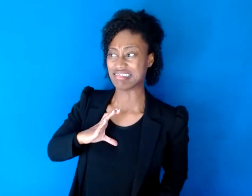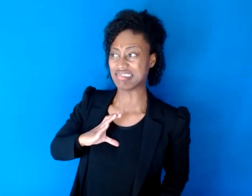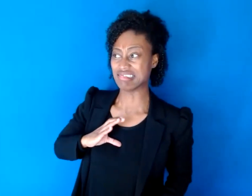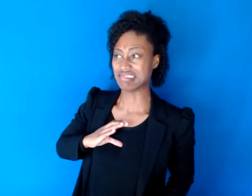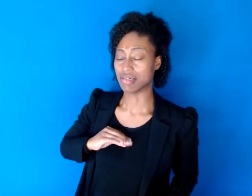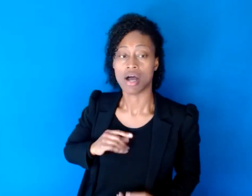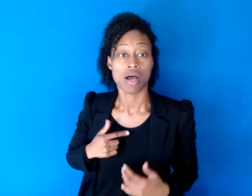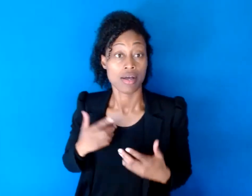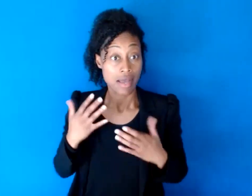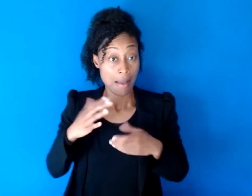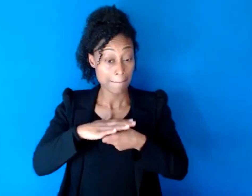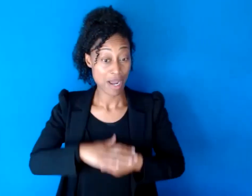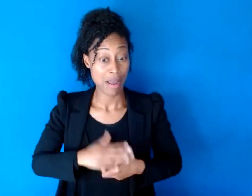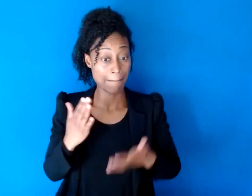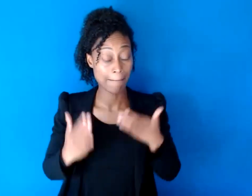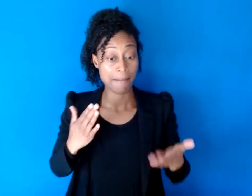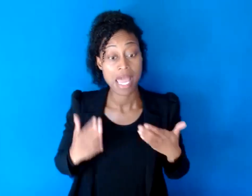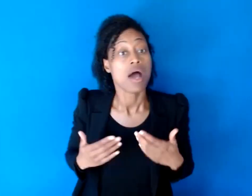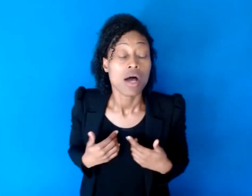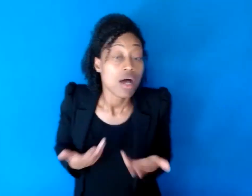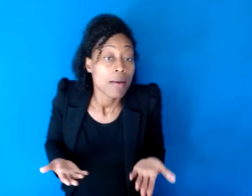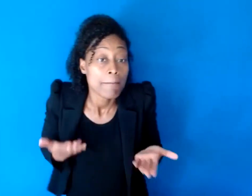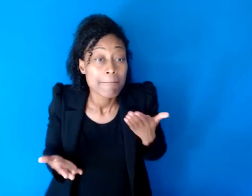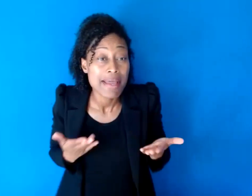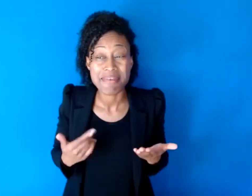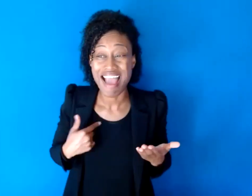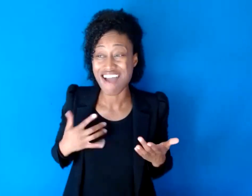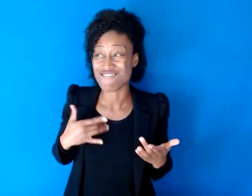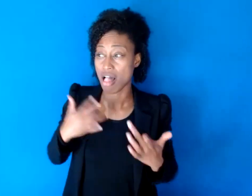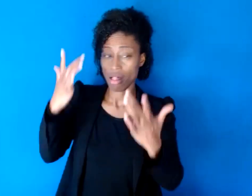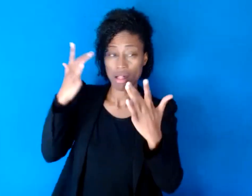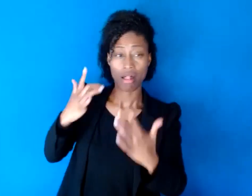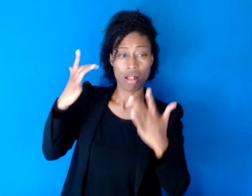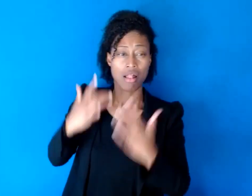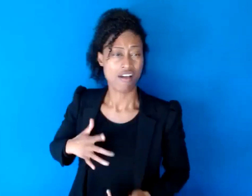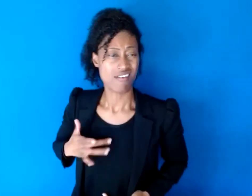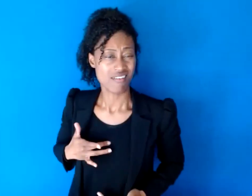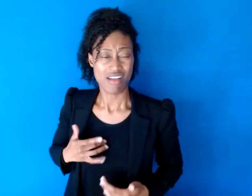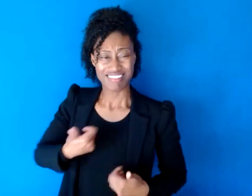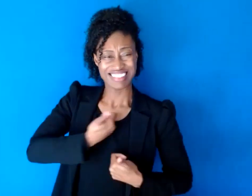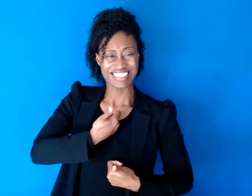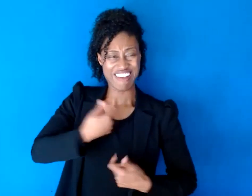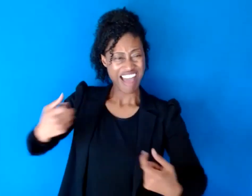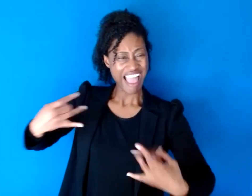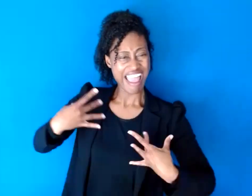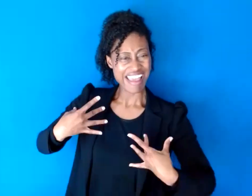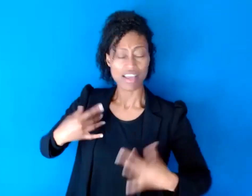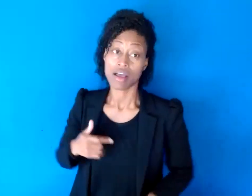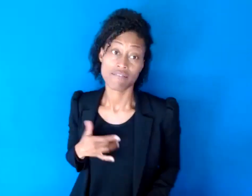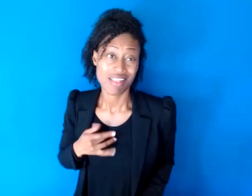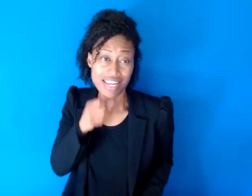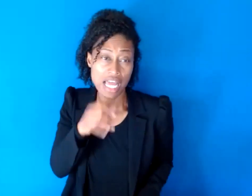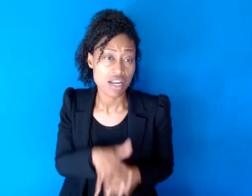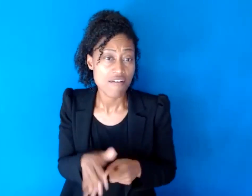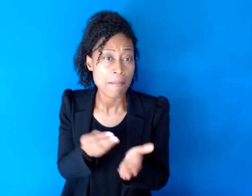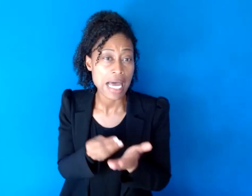now it might be a little bit of self-loathing there. I don't have enough money, right? I